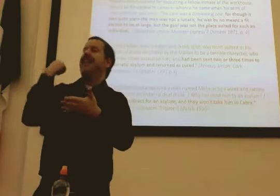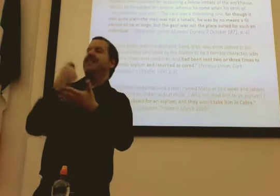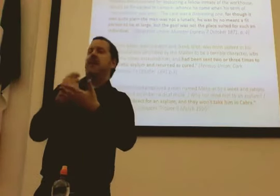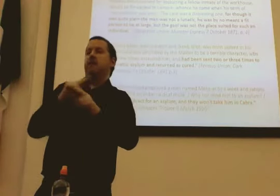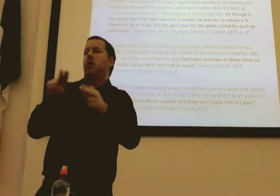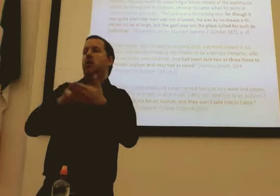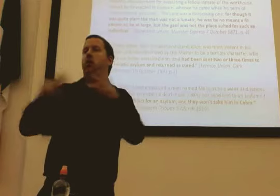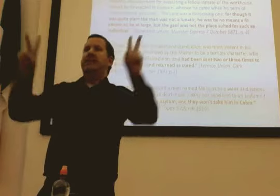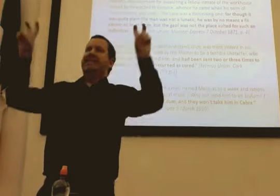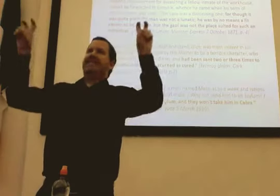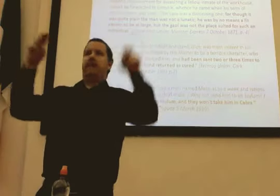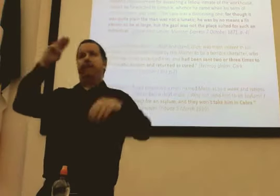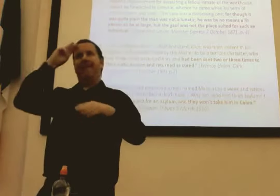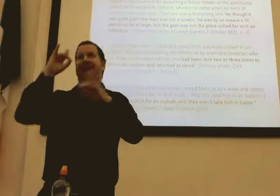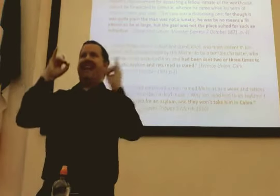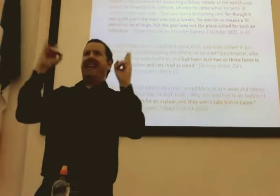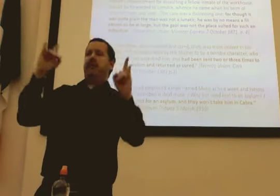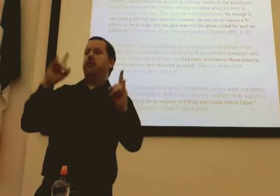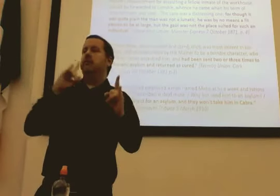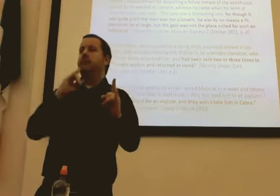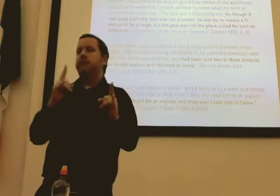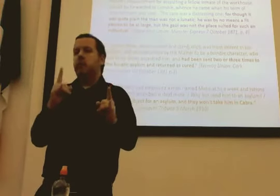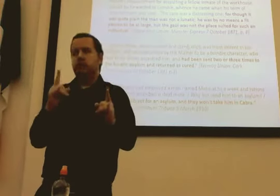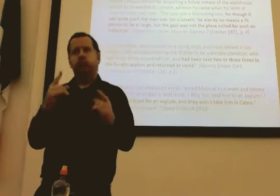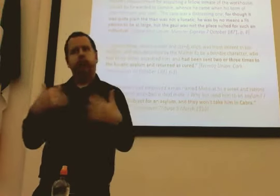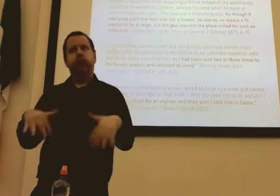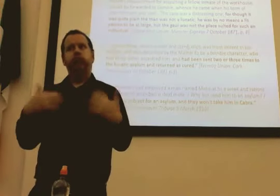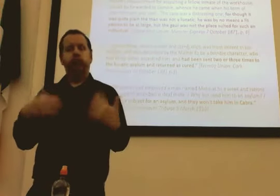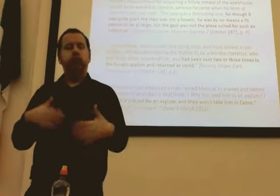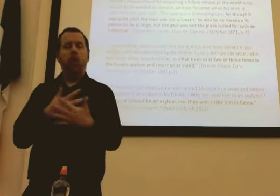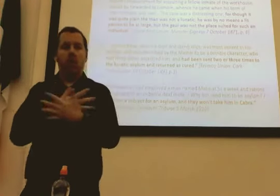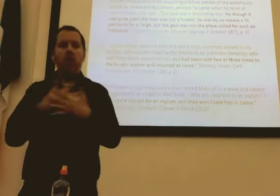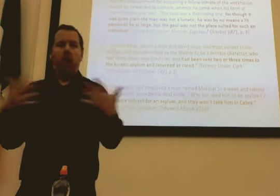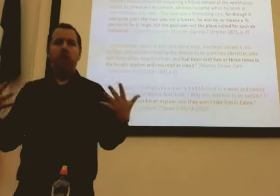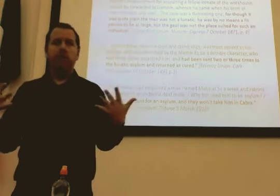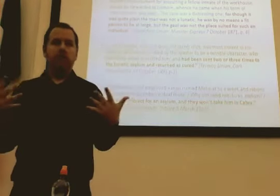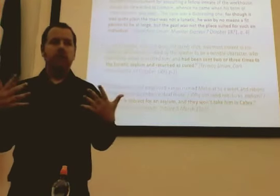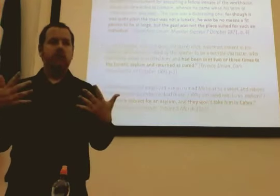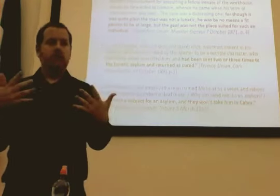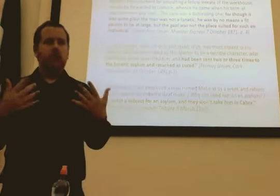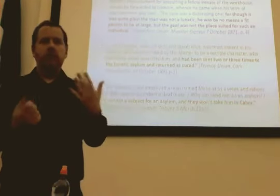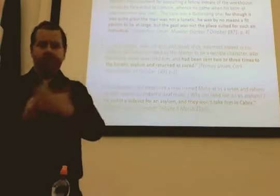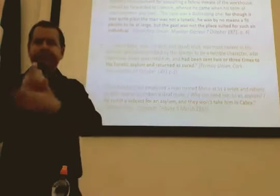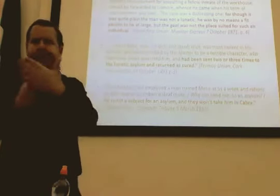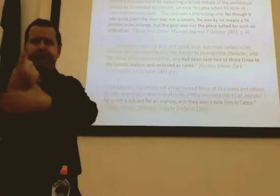So you can see from the records that there's a lot of instances of mental health issues. Now, of course, they weren't